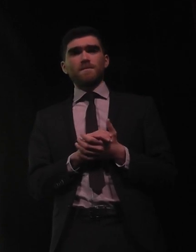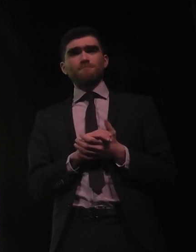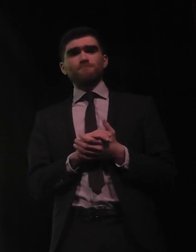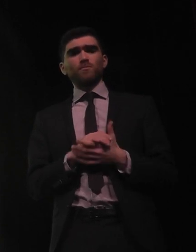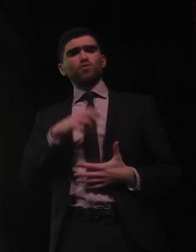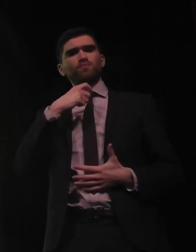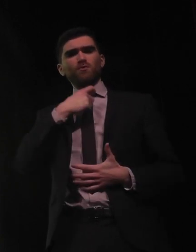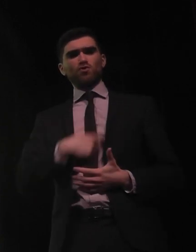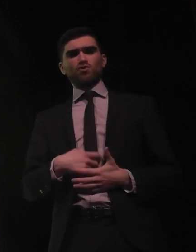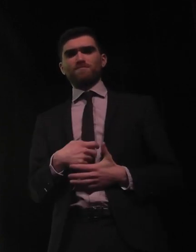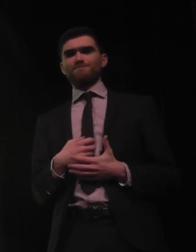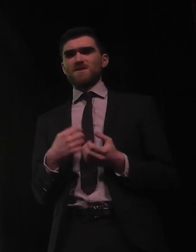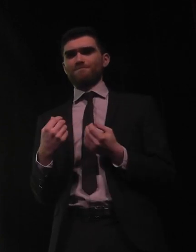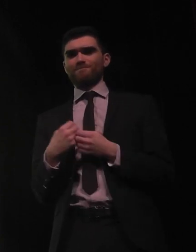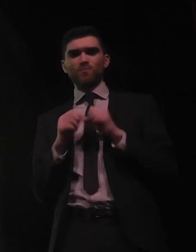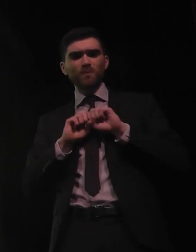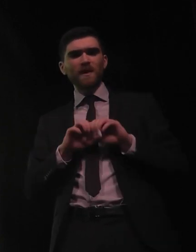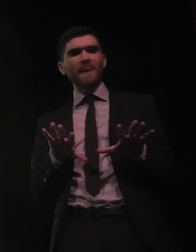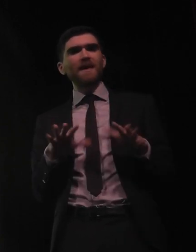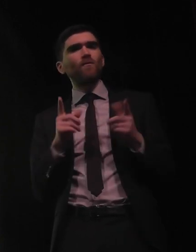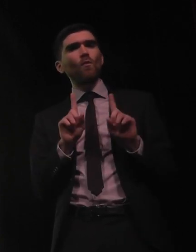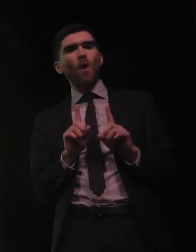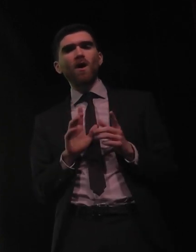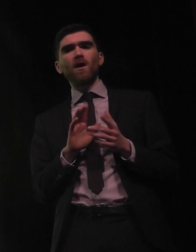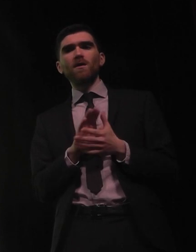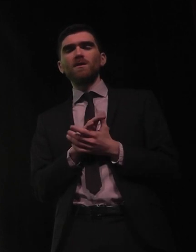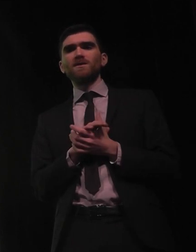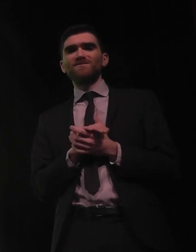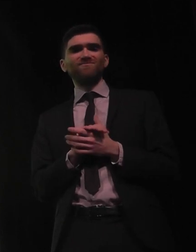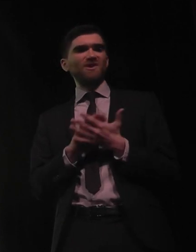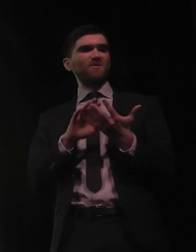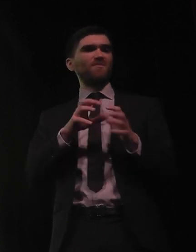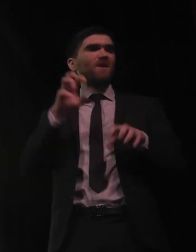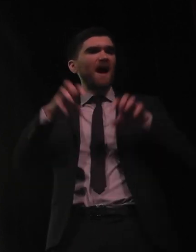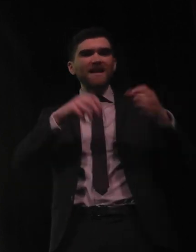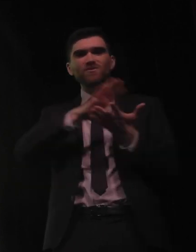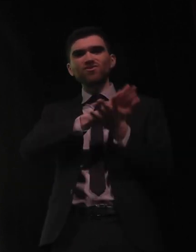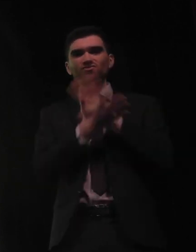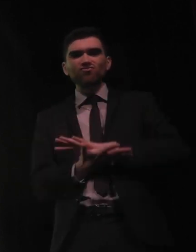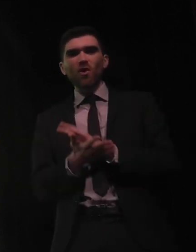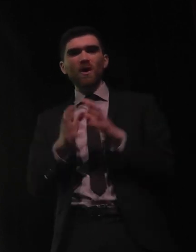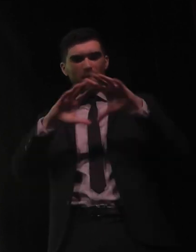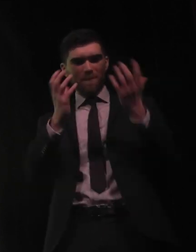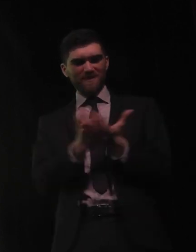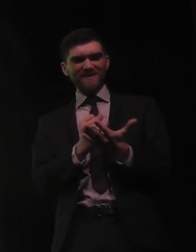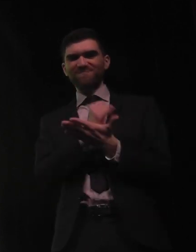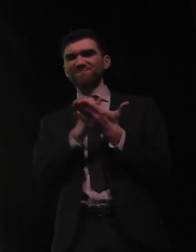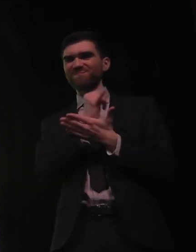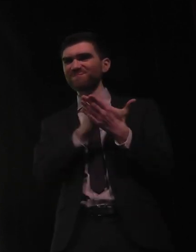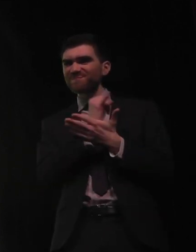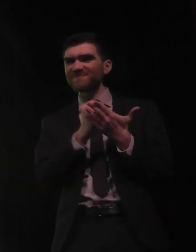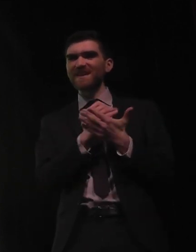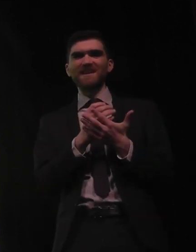The despoilation of the invaluable, irreplaceable species we share the planet with, including our own, for the sake of austerity,